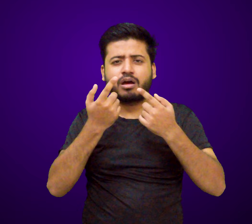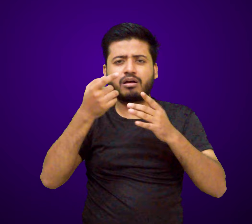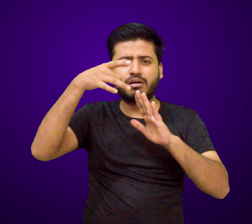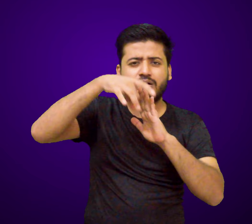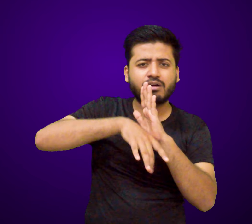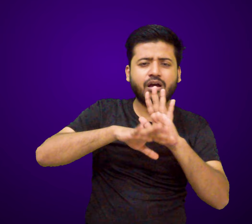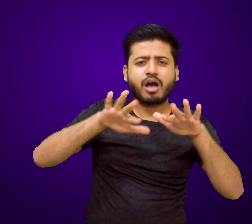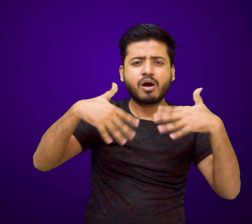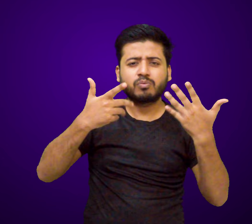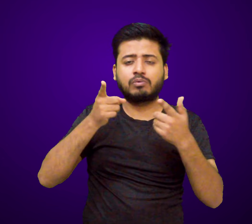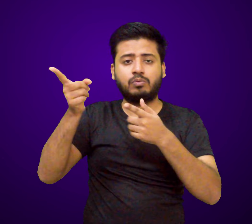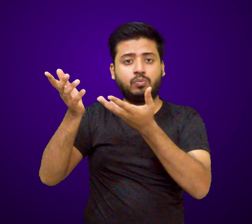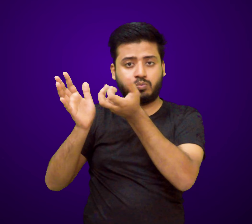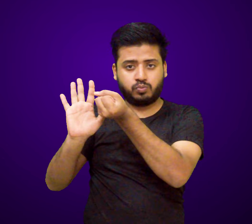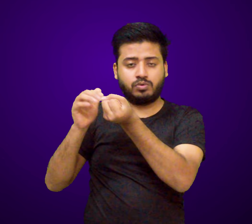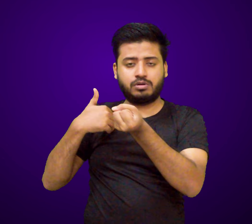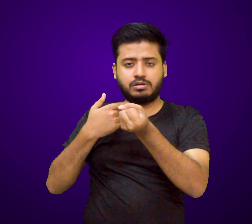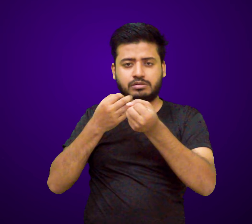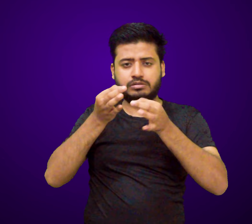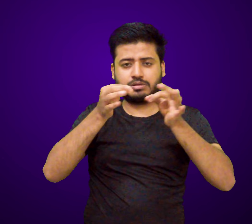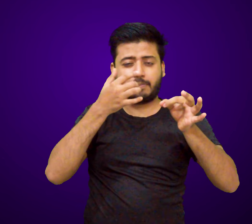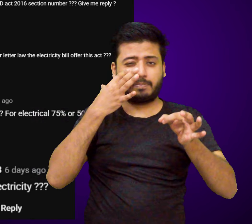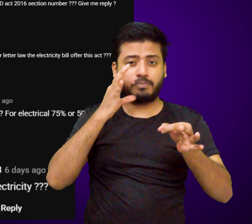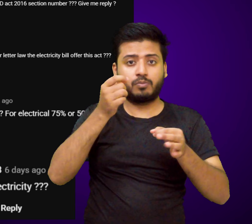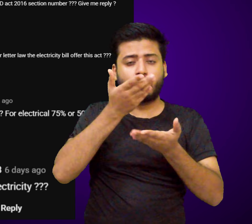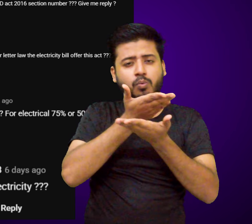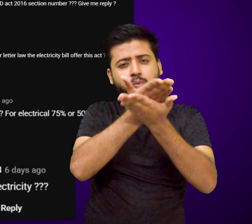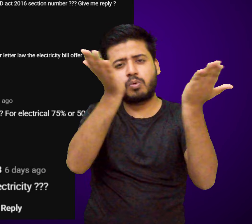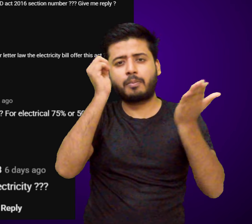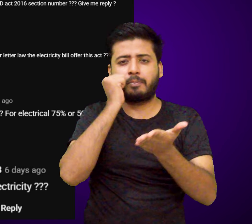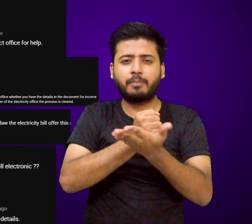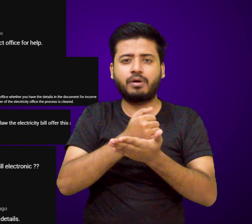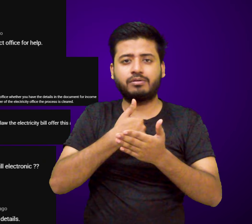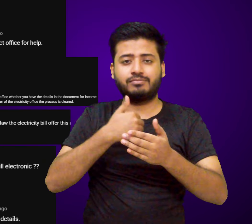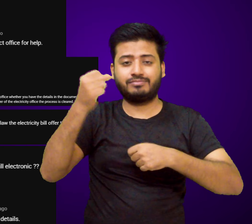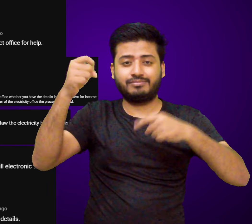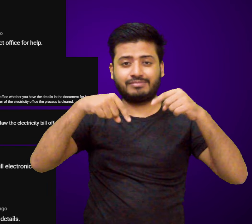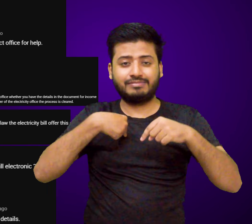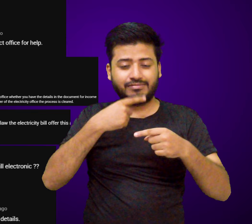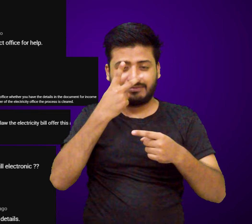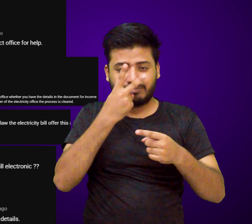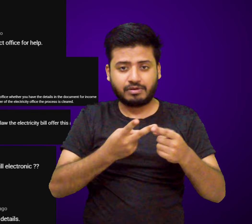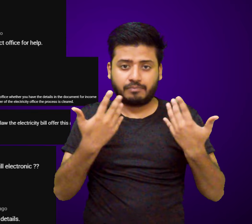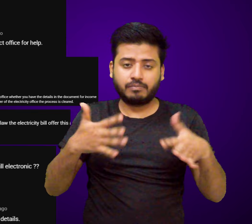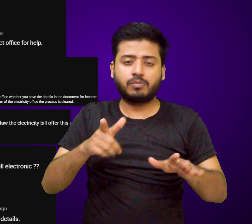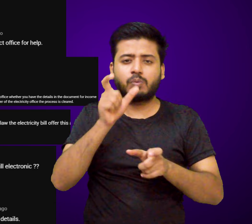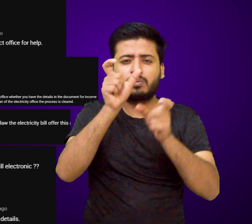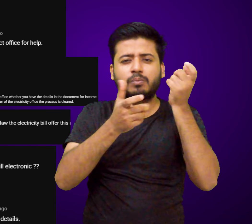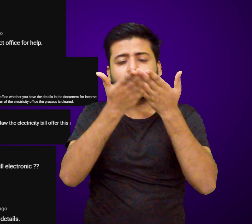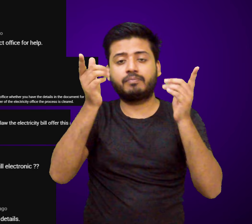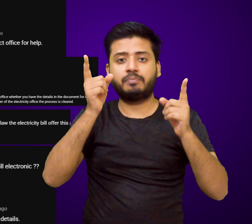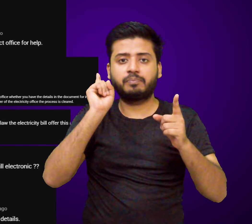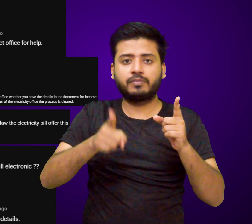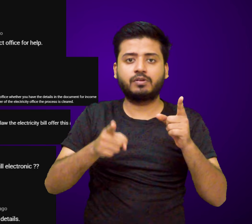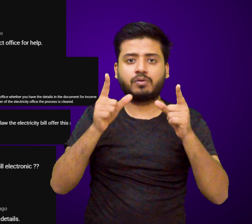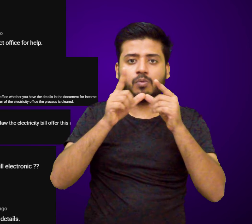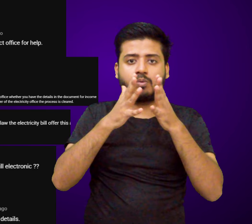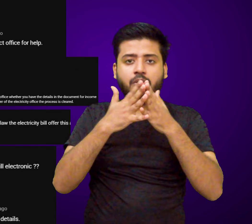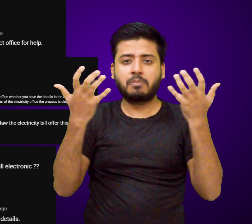Do apply for the subsidy. Download or collect the application form. You can usually find the application form on the